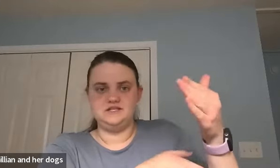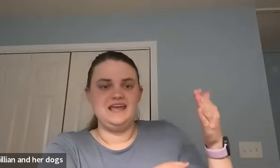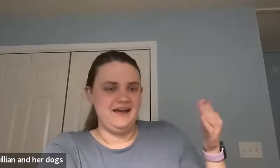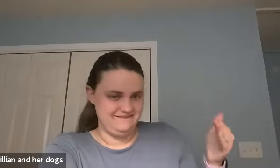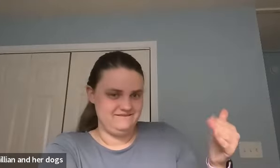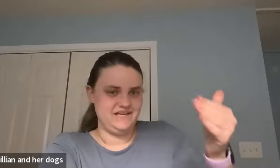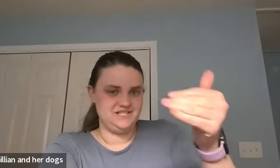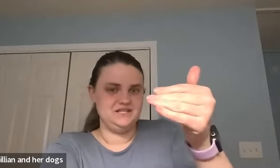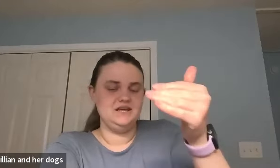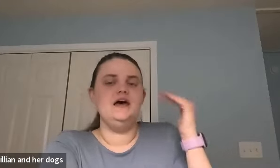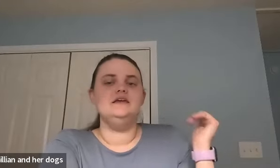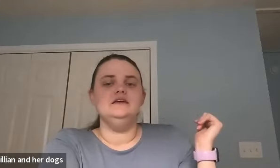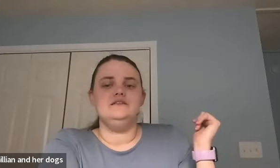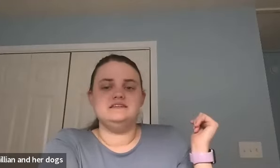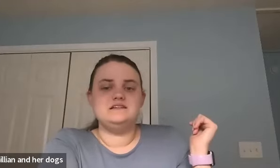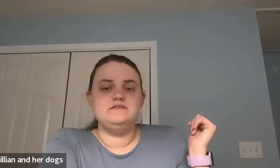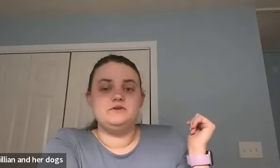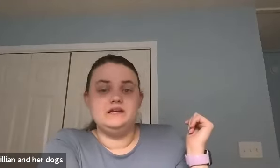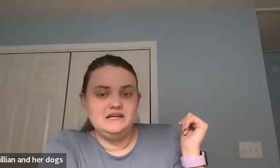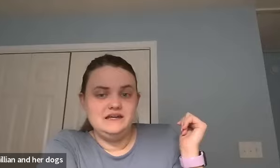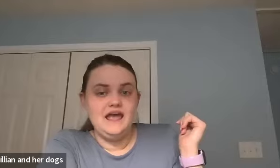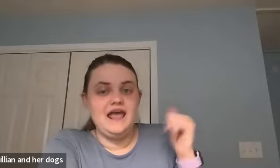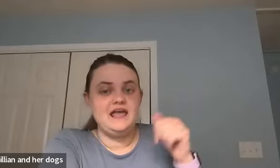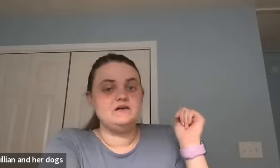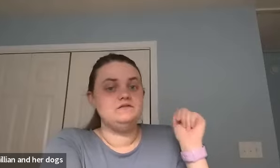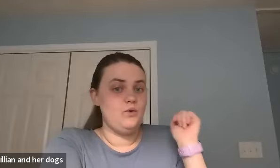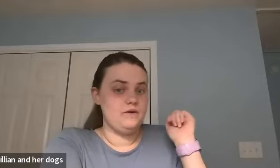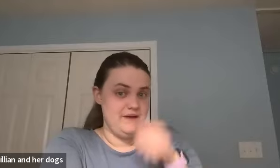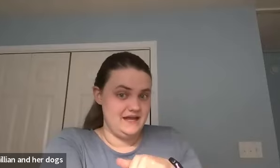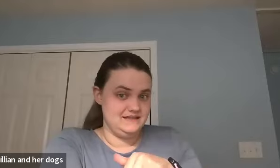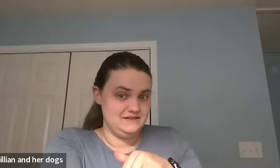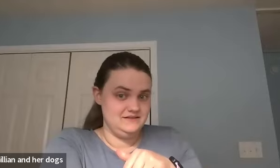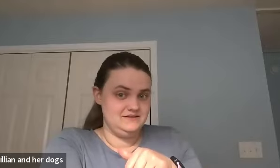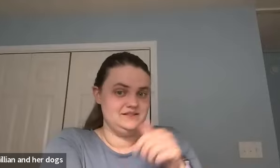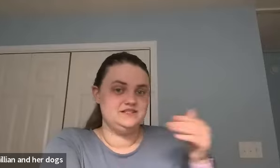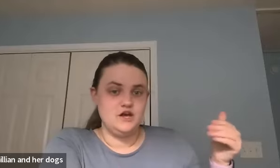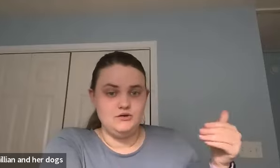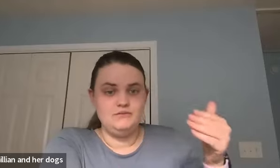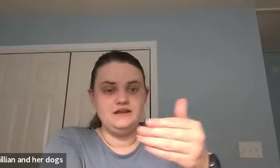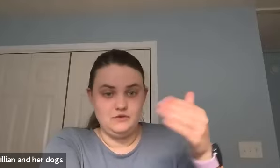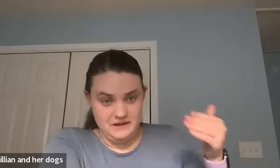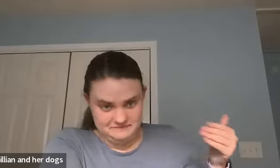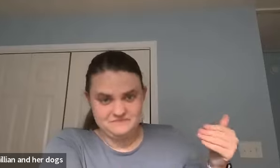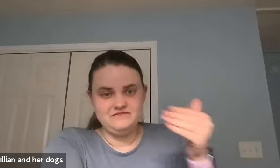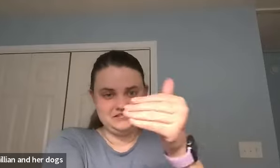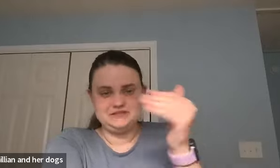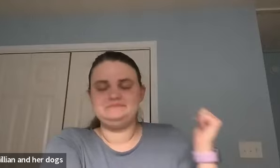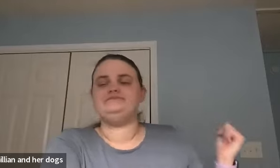Yeah, fish. This can be for eating and for the pet. So either way, fish.